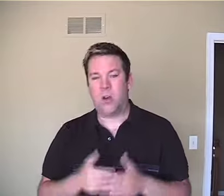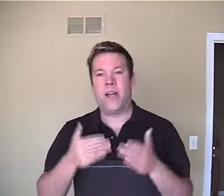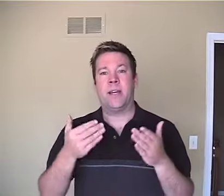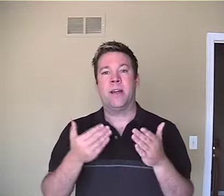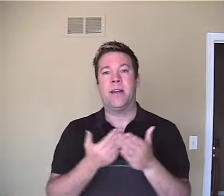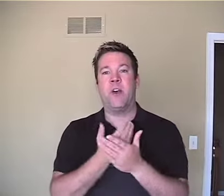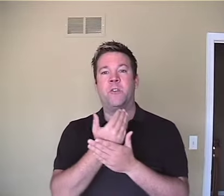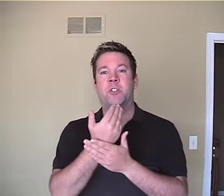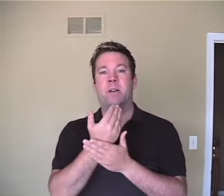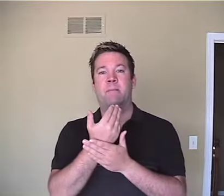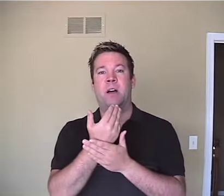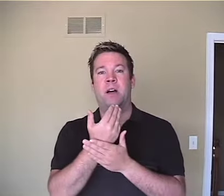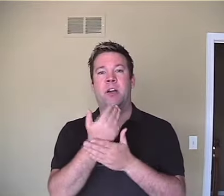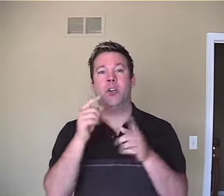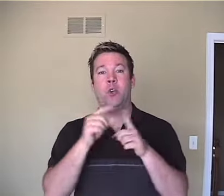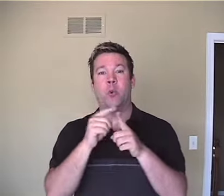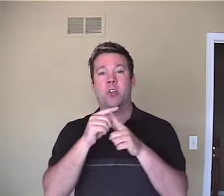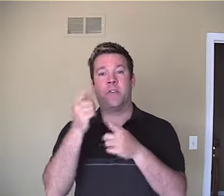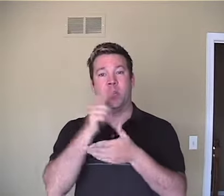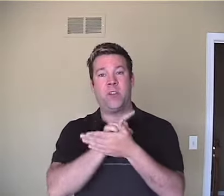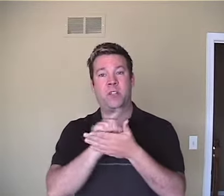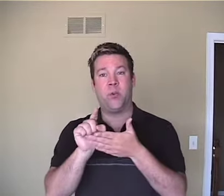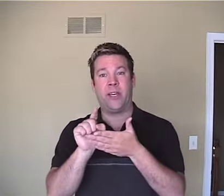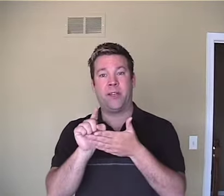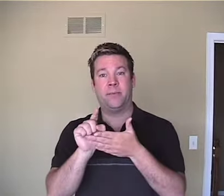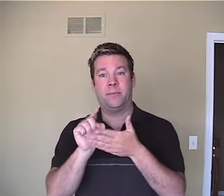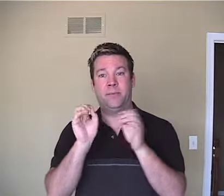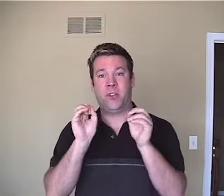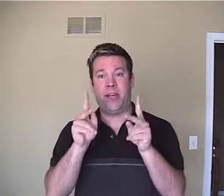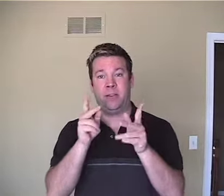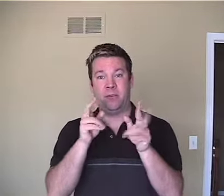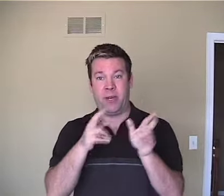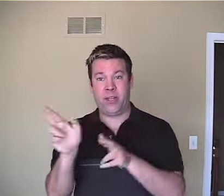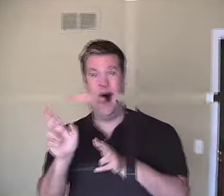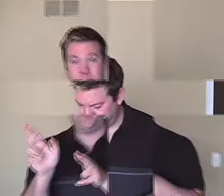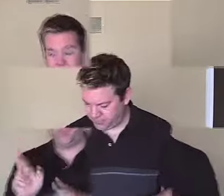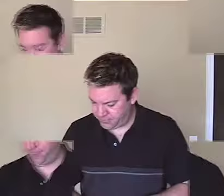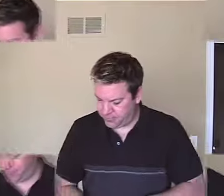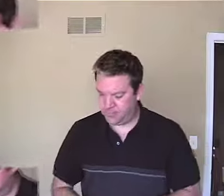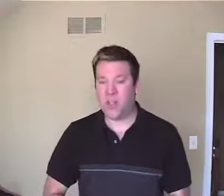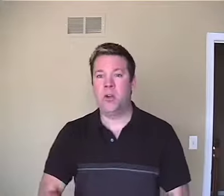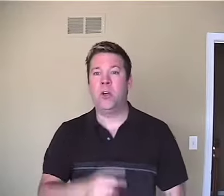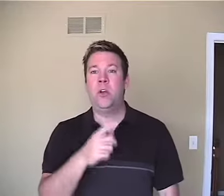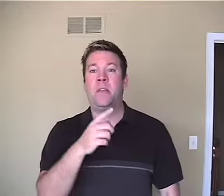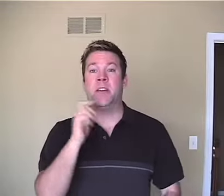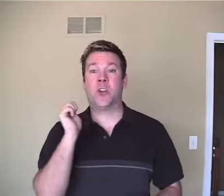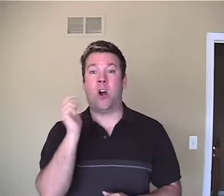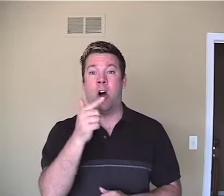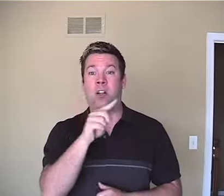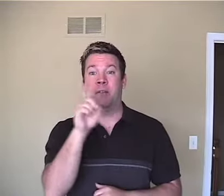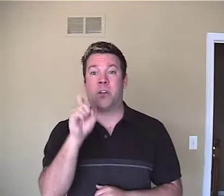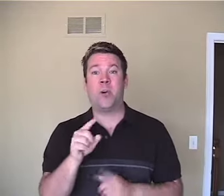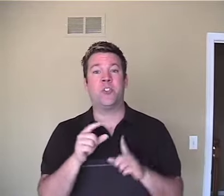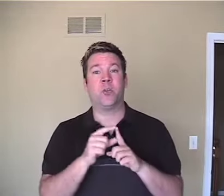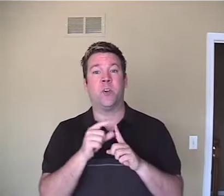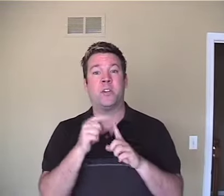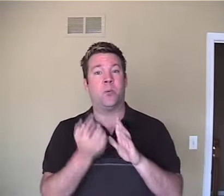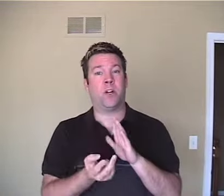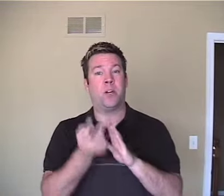Okay, now for some new words for this week. Okay, ready? These are all of the question words that we're going to